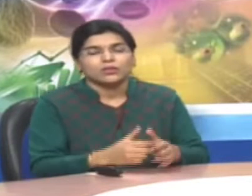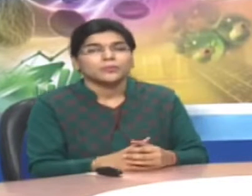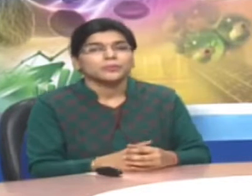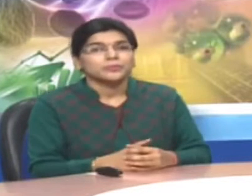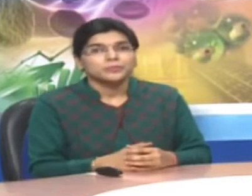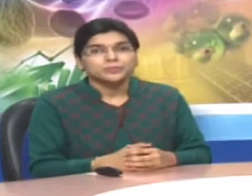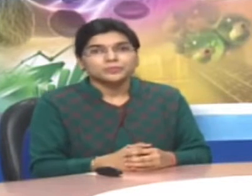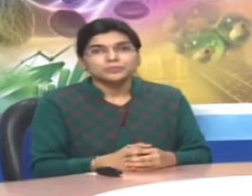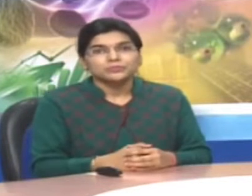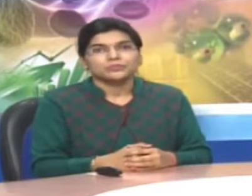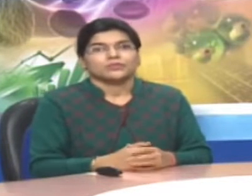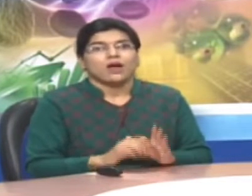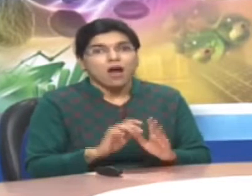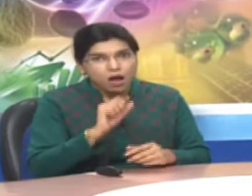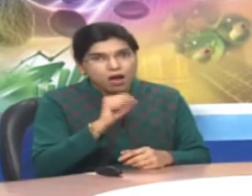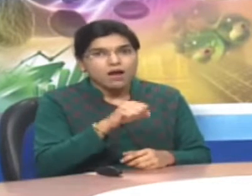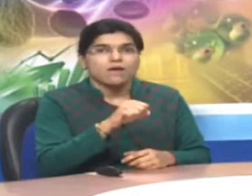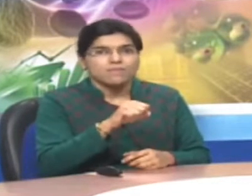Gerard says,